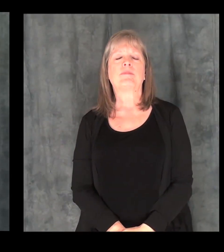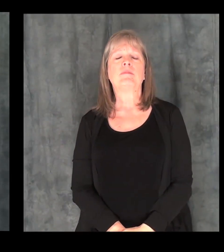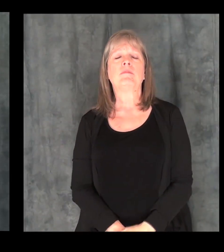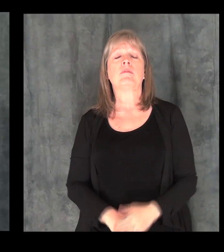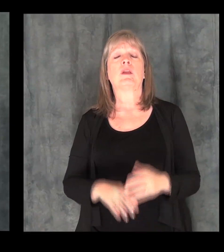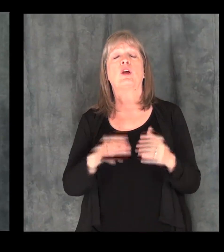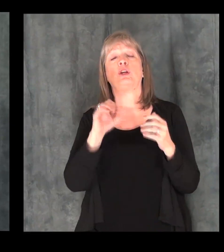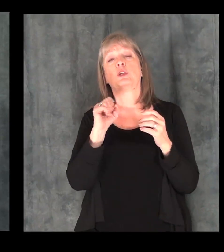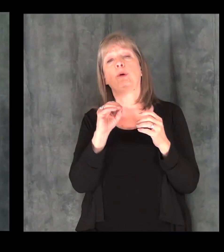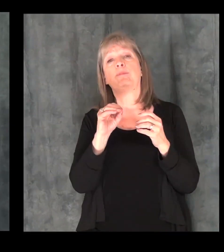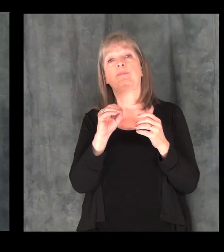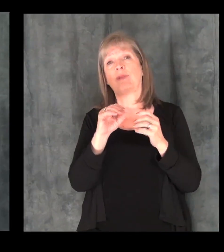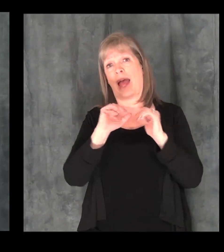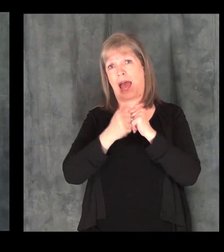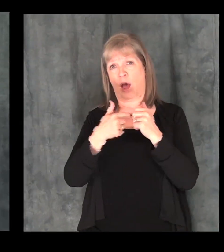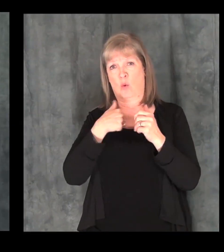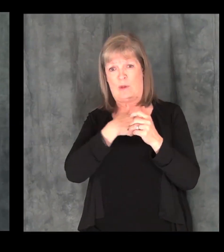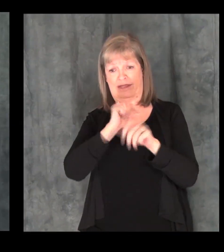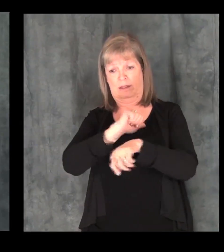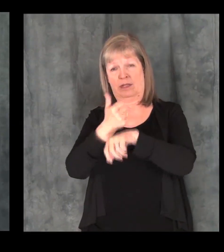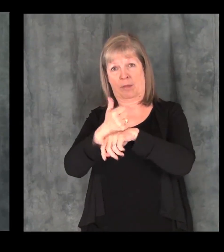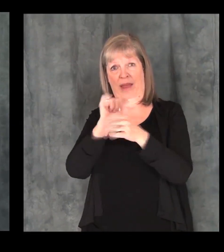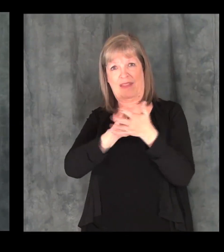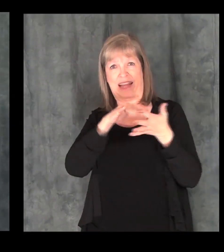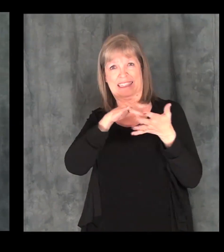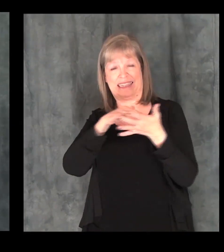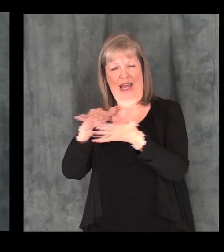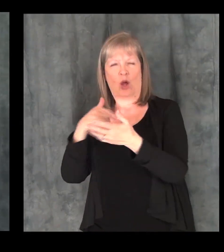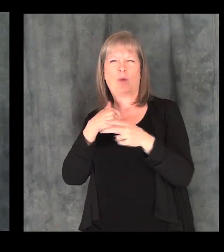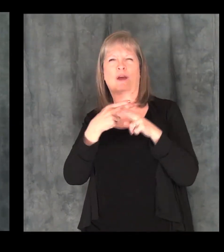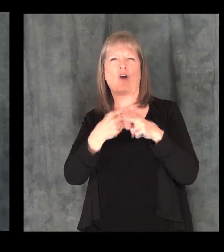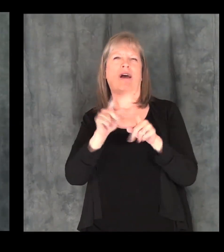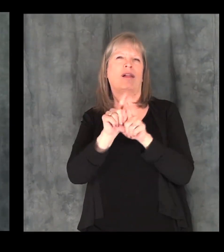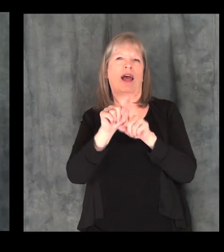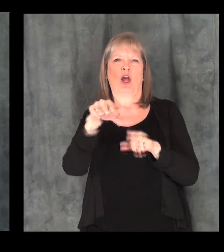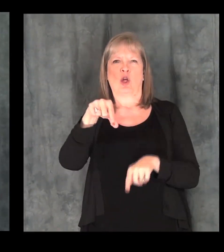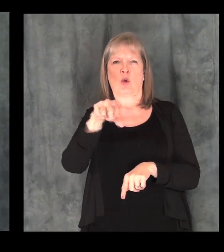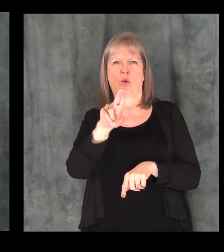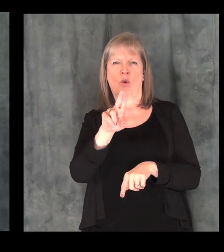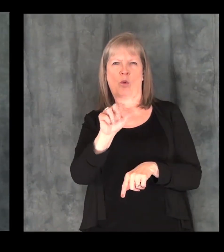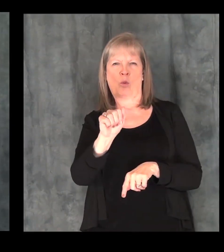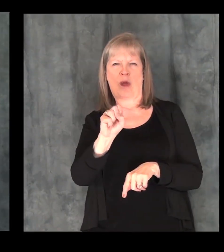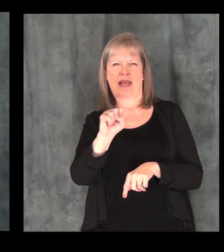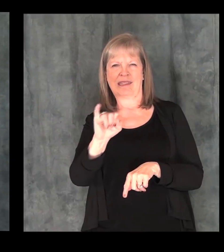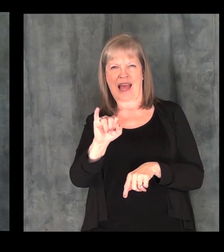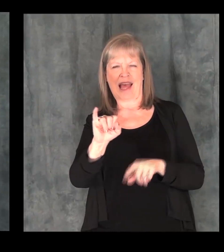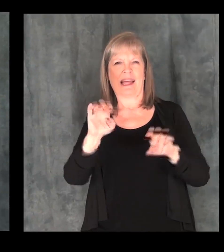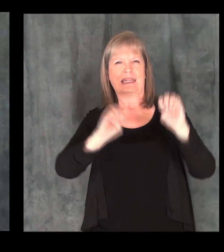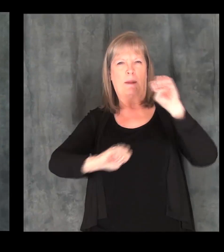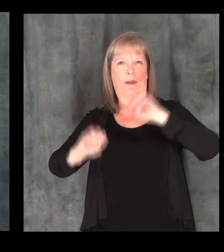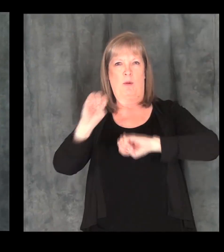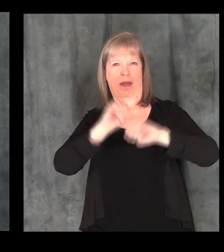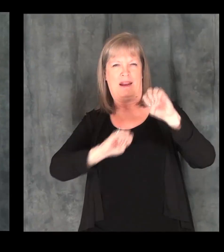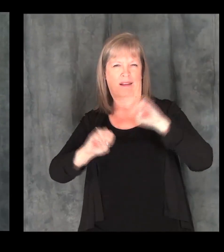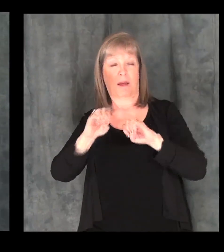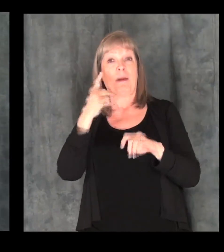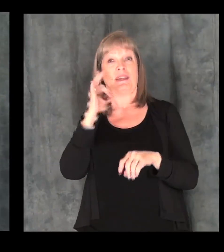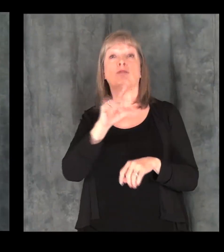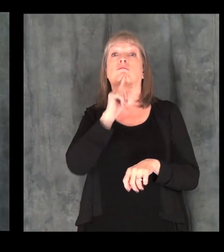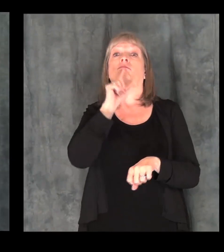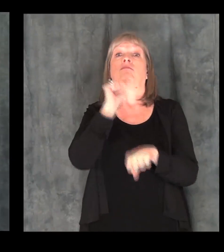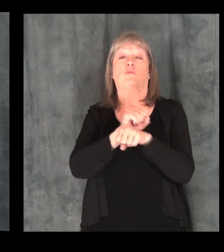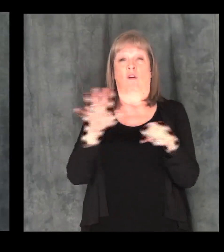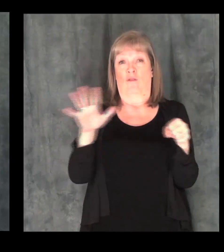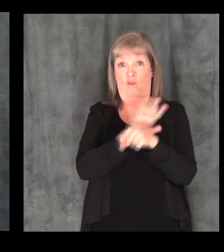So the way that we designed the study, we called it a kind of quasi-experimental study, because if you're going to do a true experimental study,